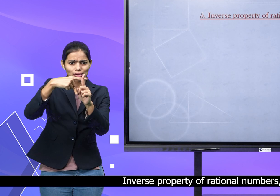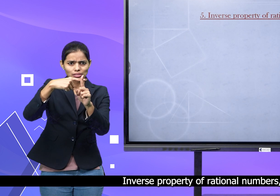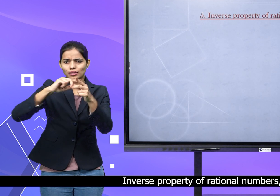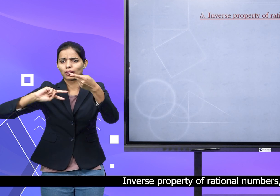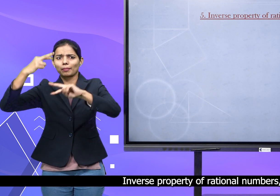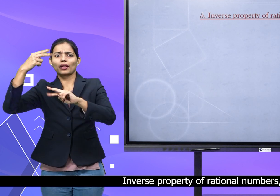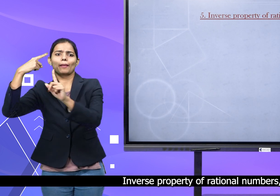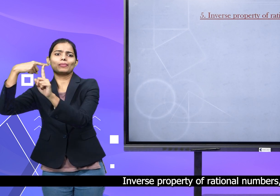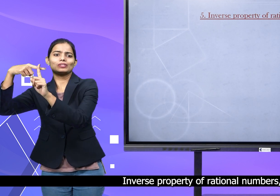numbers.